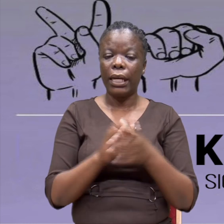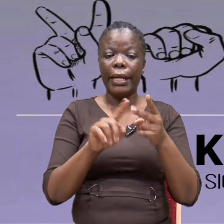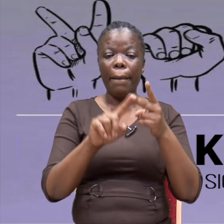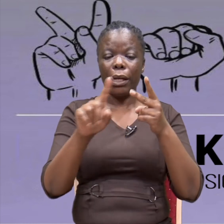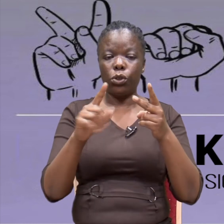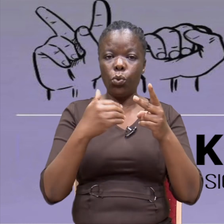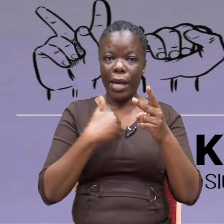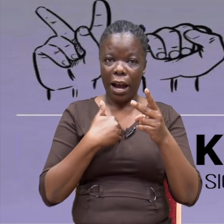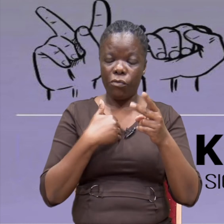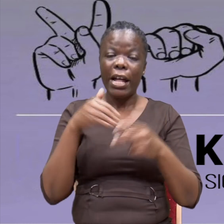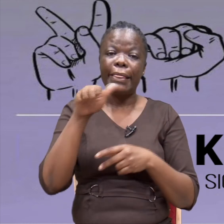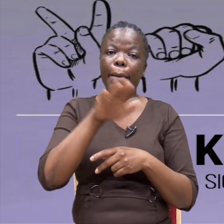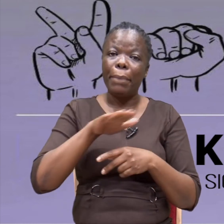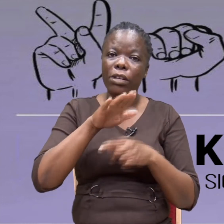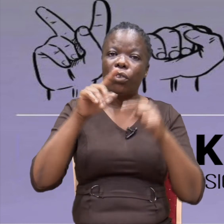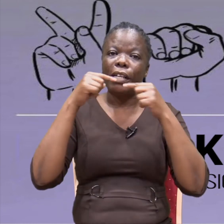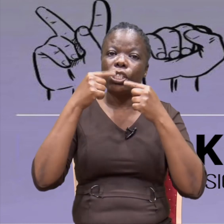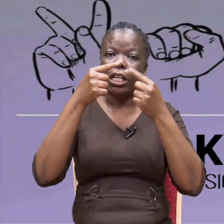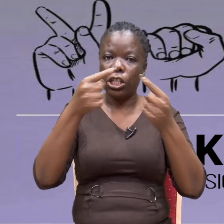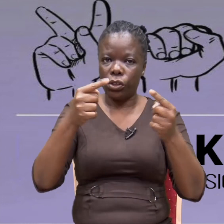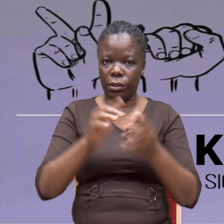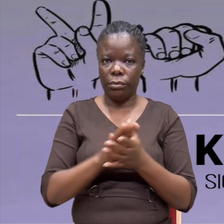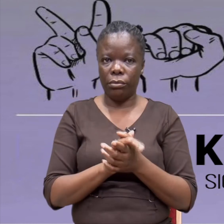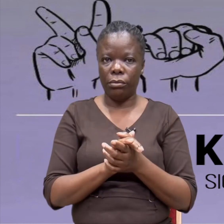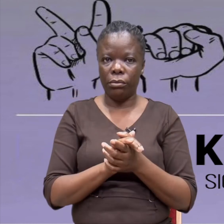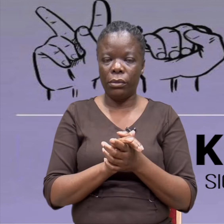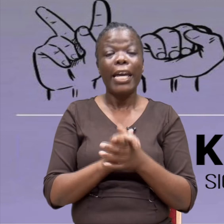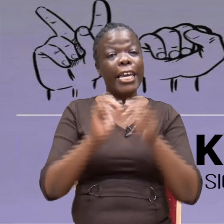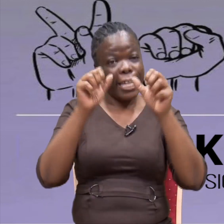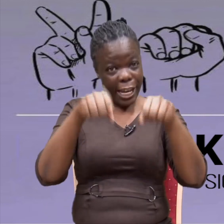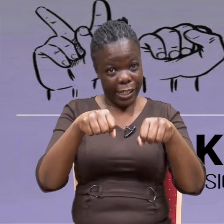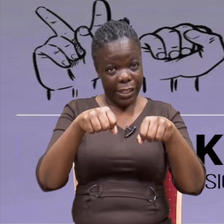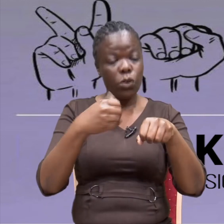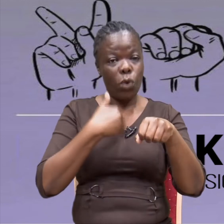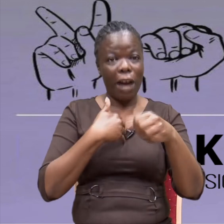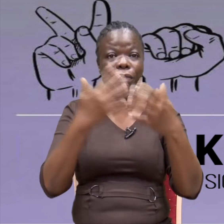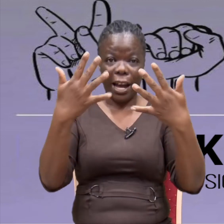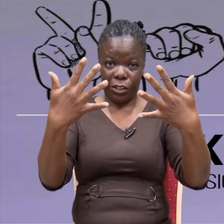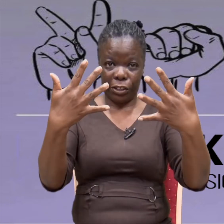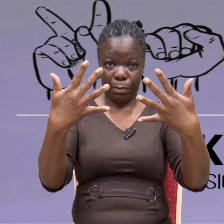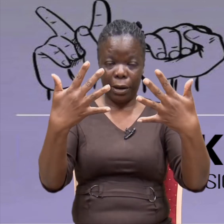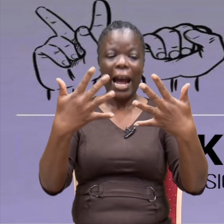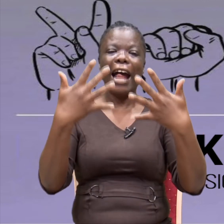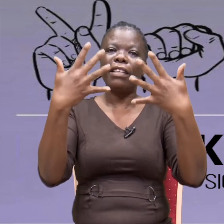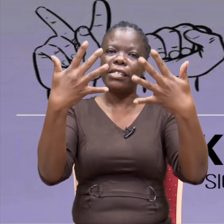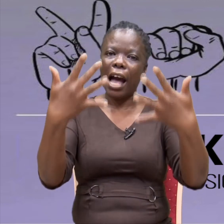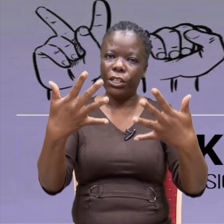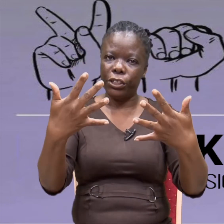Number 2, we have the place of articulation. Yes, you have the hand shape. And this hand shape,